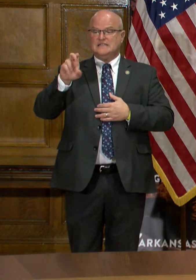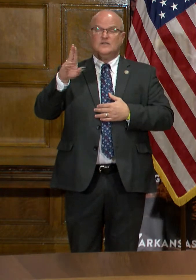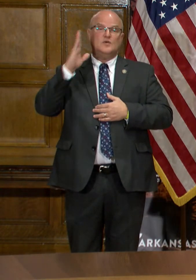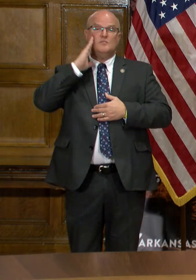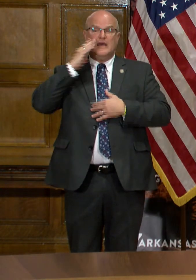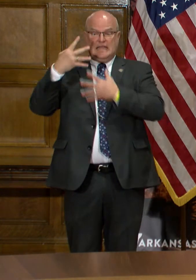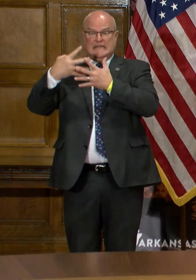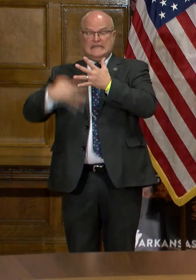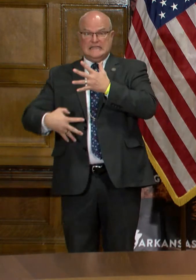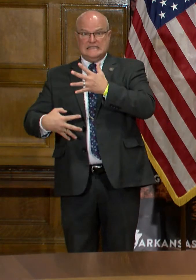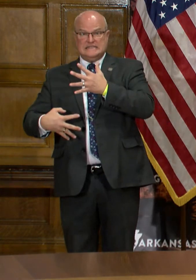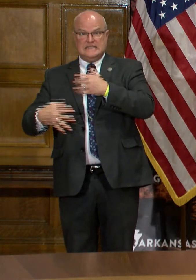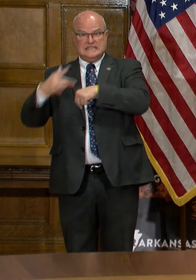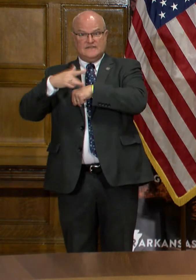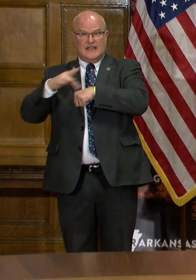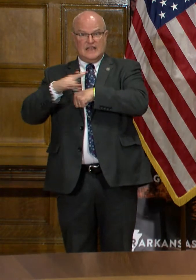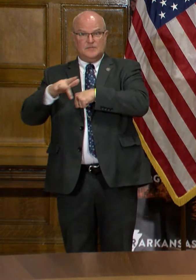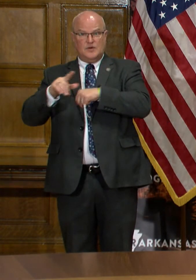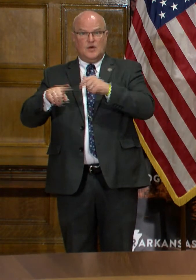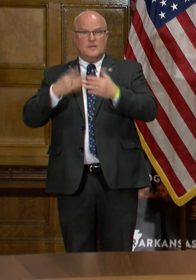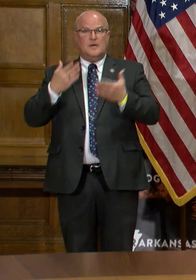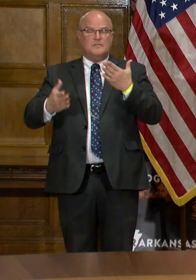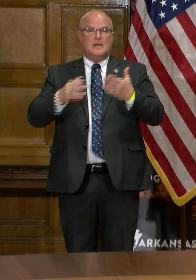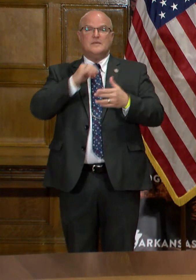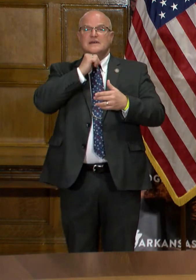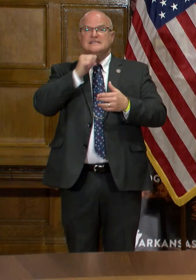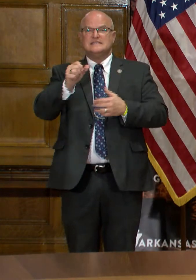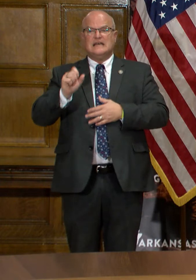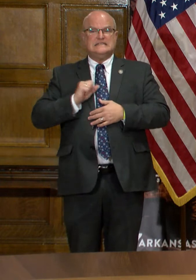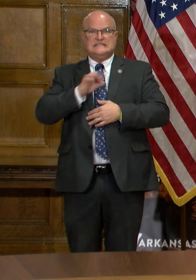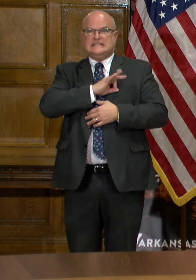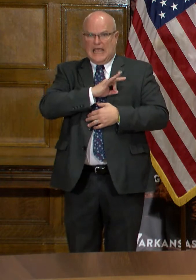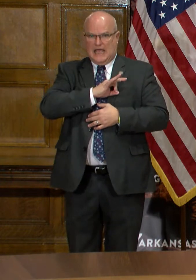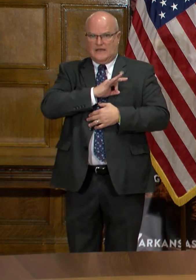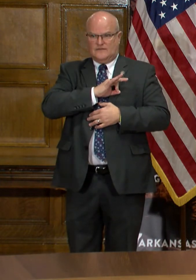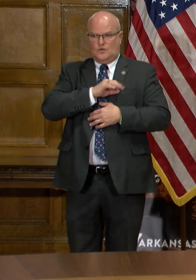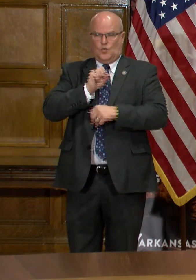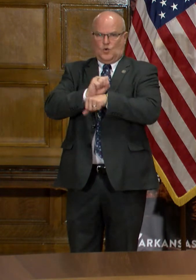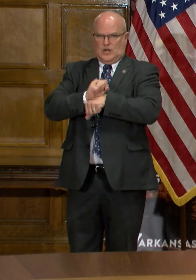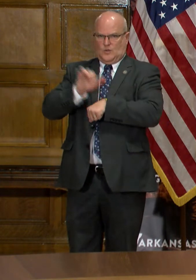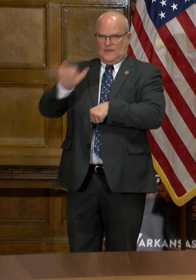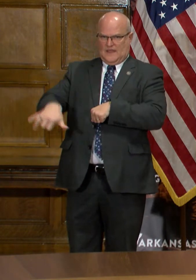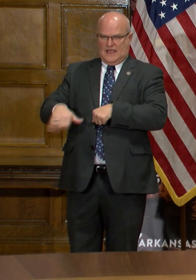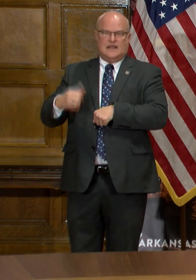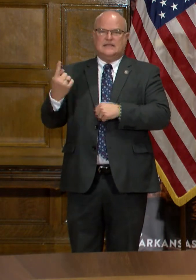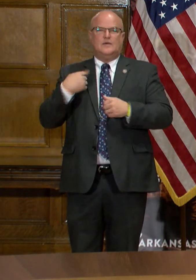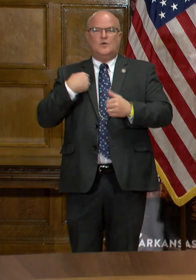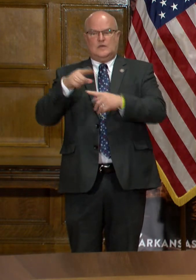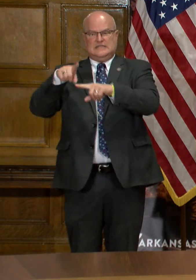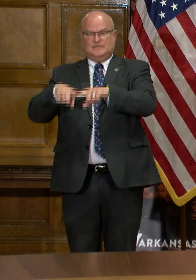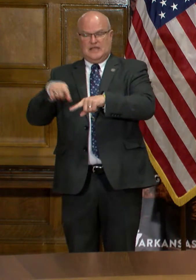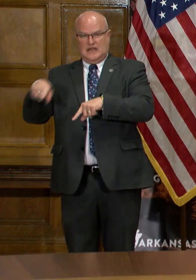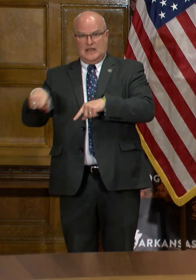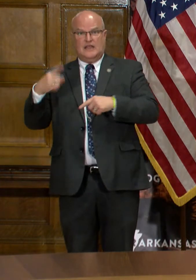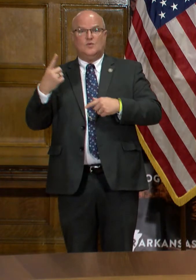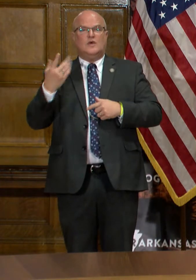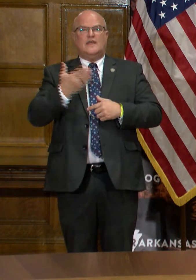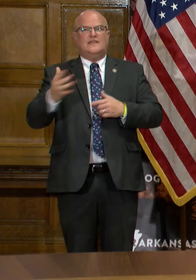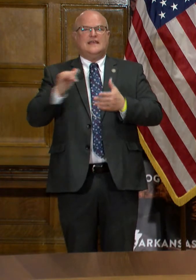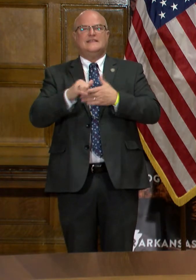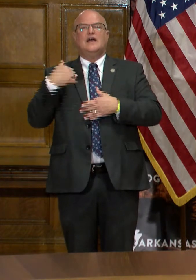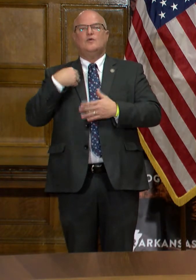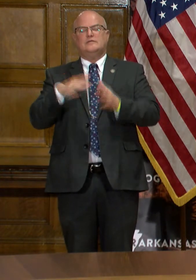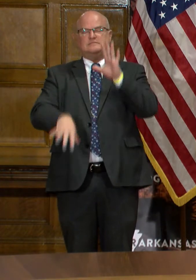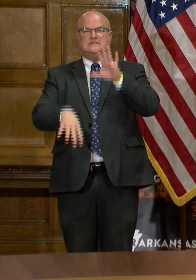bed listed as available, but maybe it was not staffed, and so it was not something that we could count on, and that's one of those things